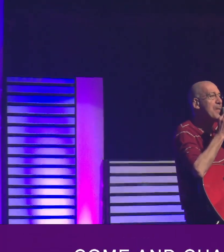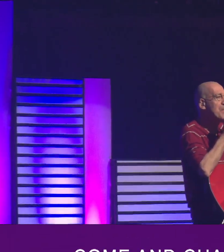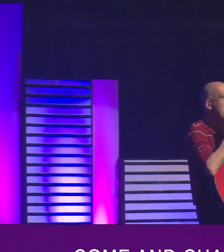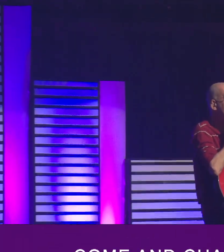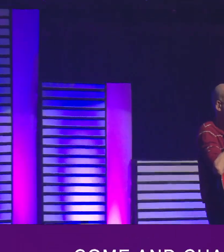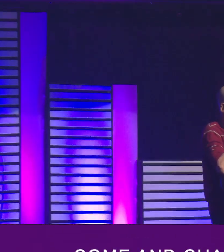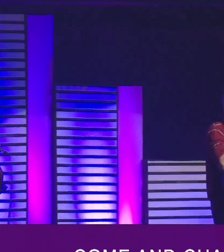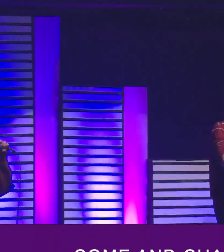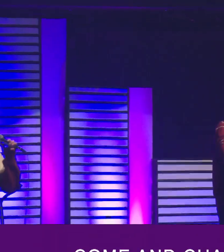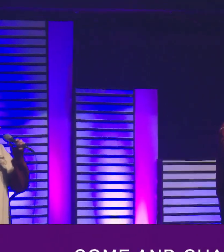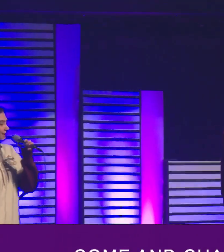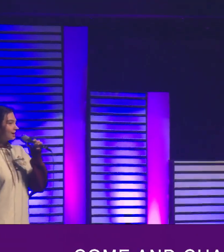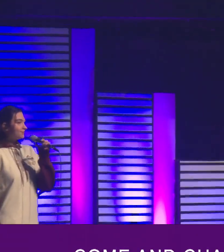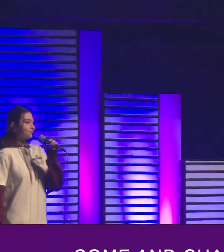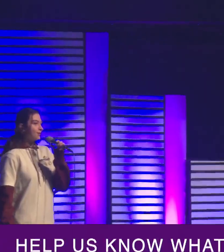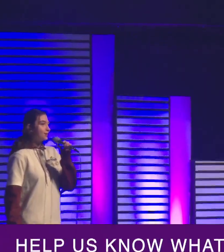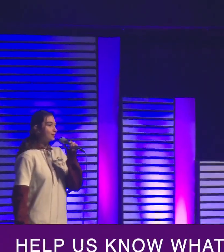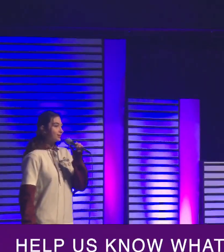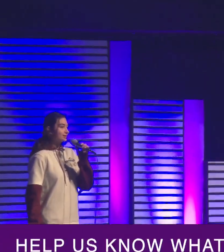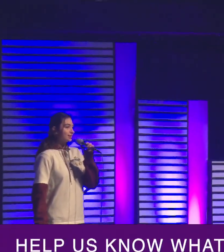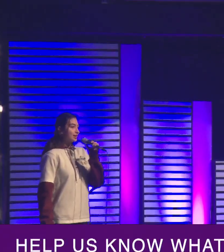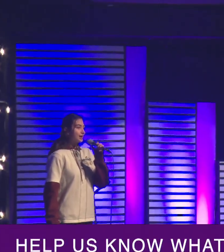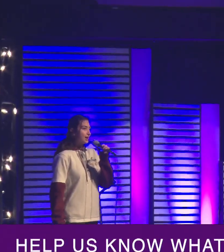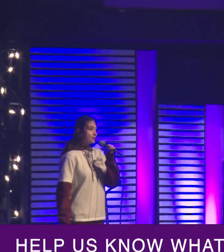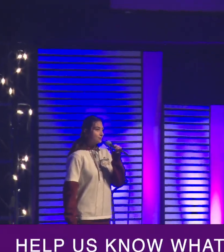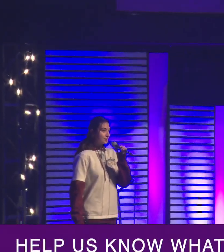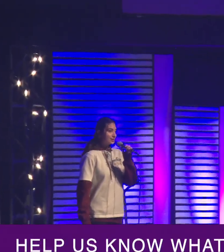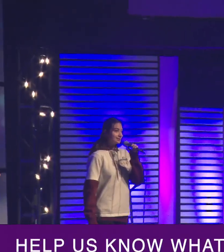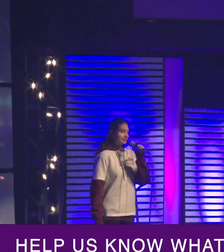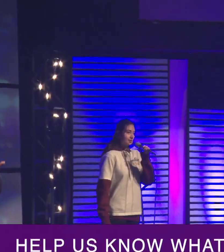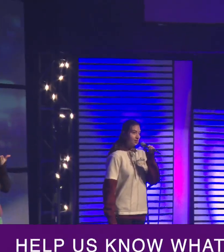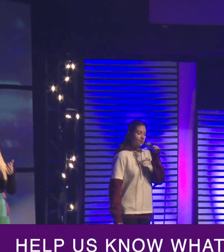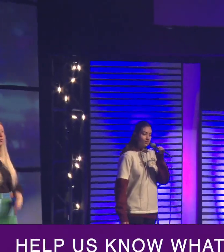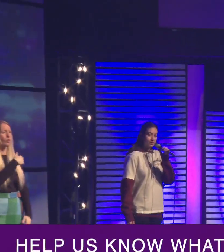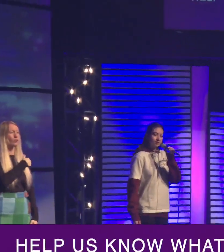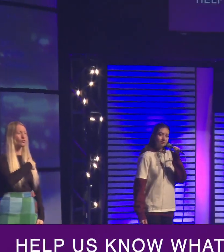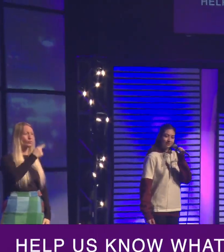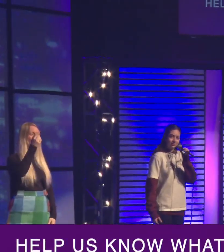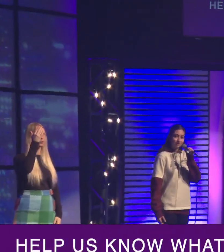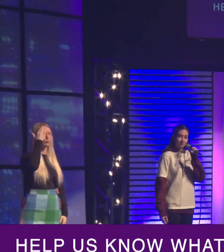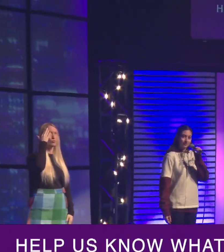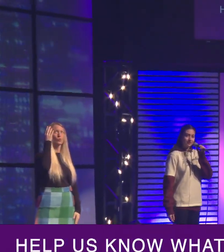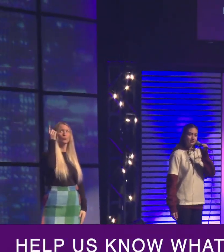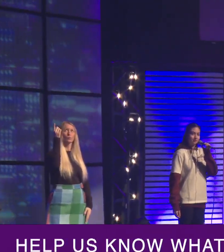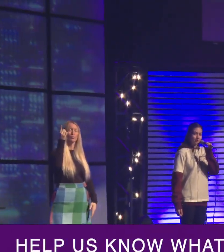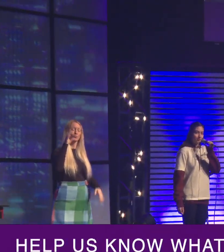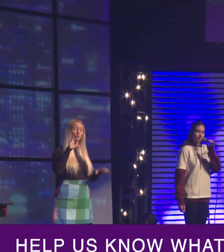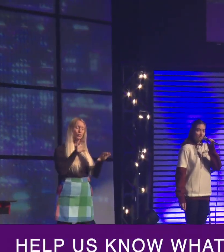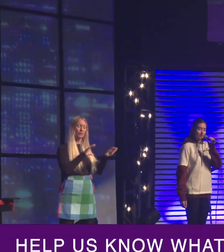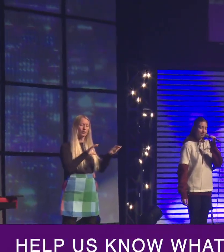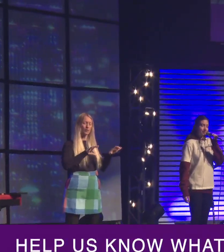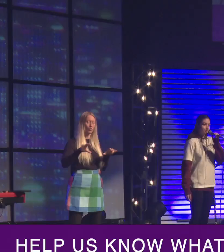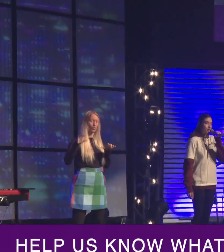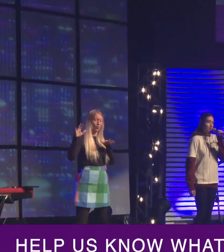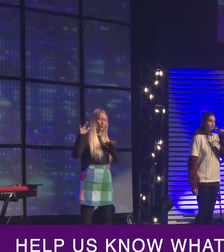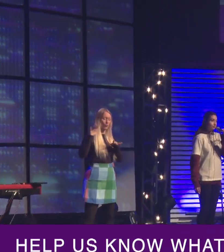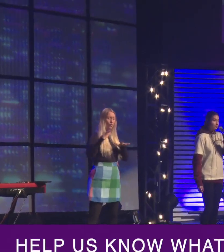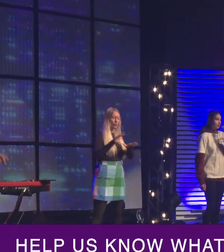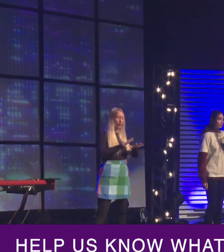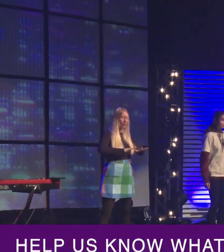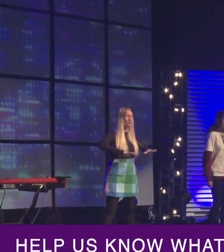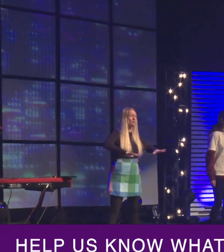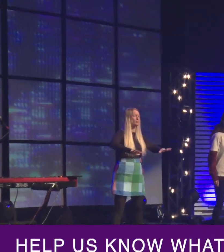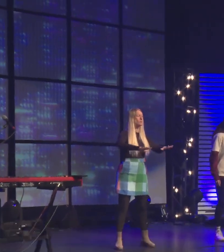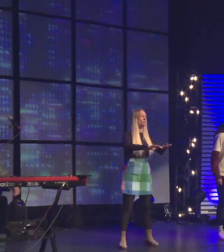enough. Come and change my focus. Help us know what you've been doing